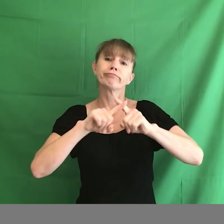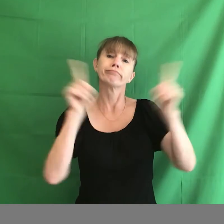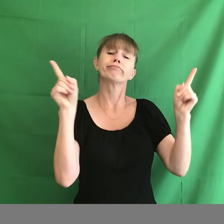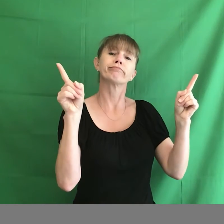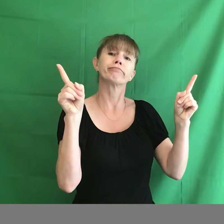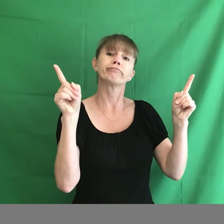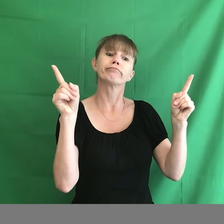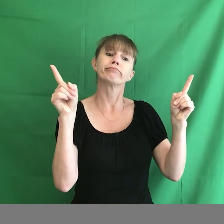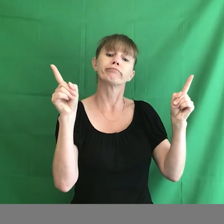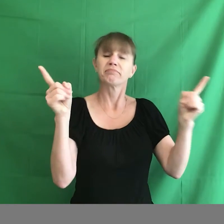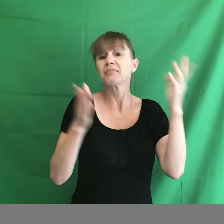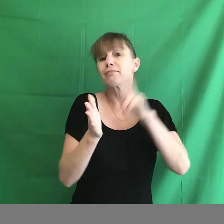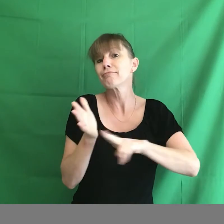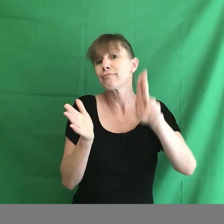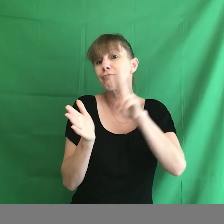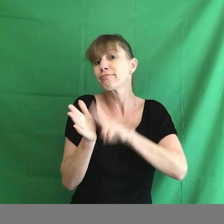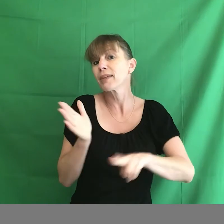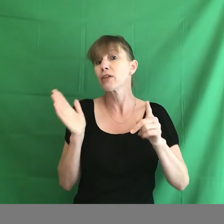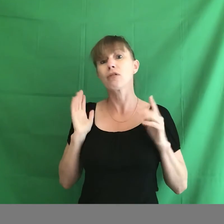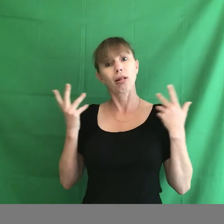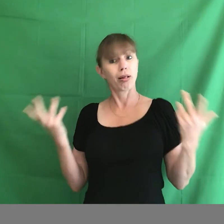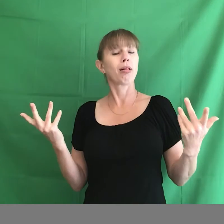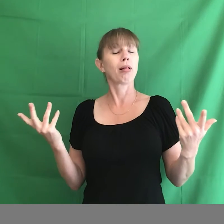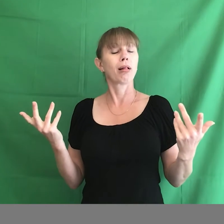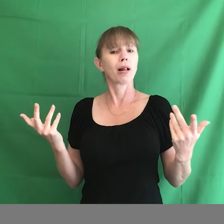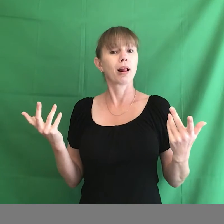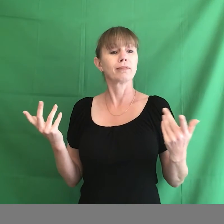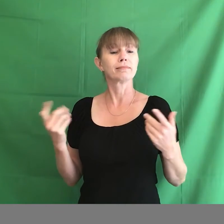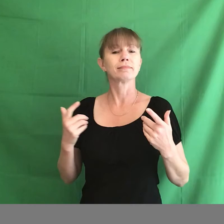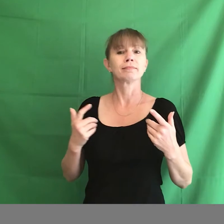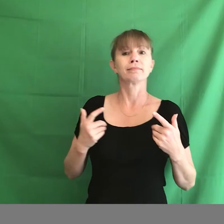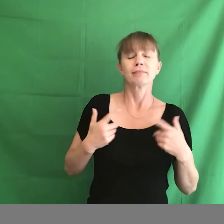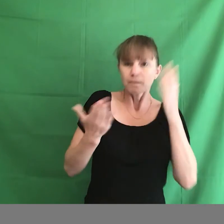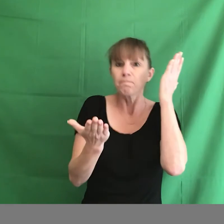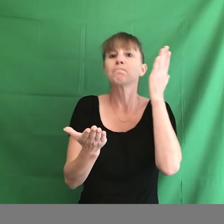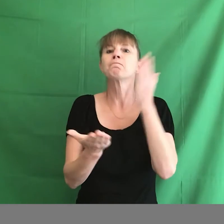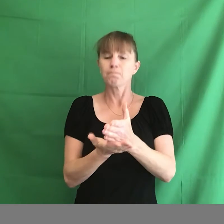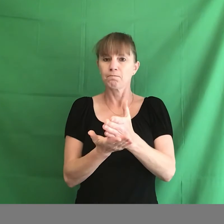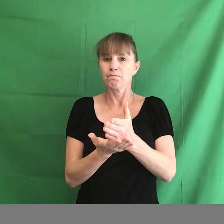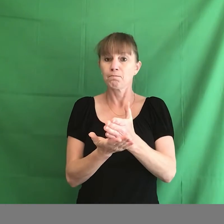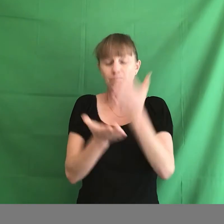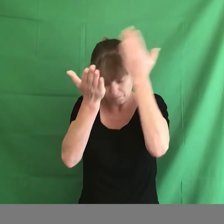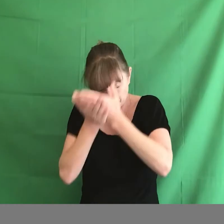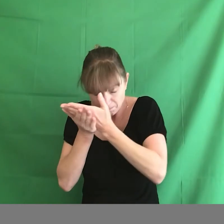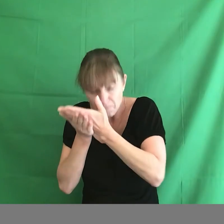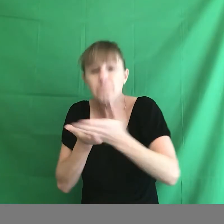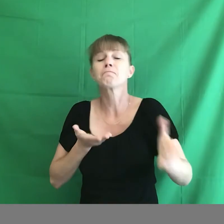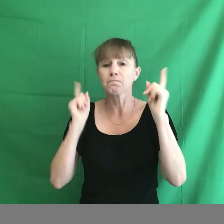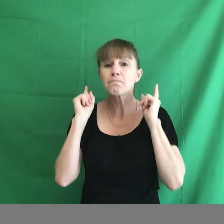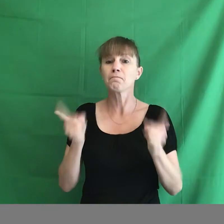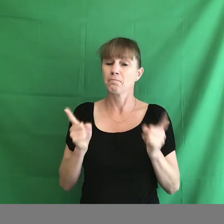different. It's a natural state. It's a fact. It's plain